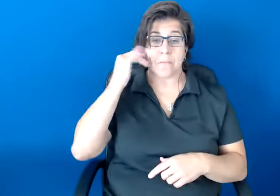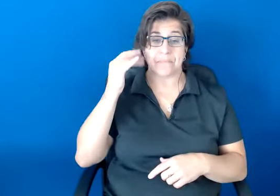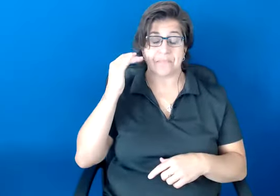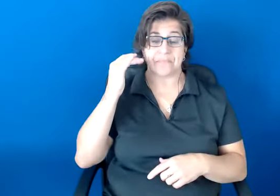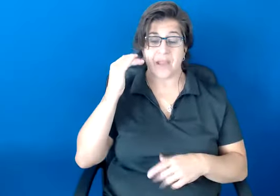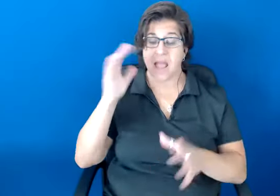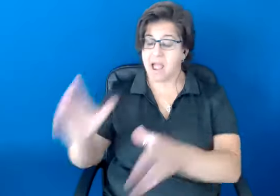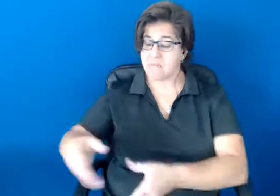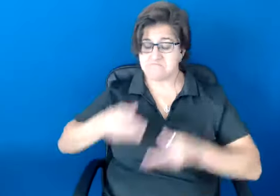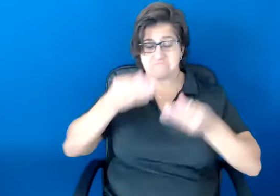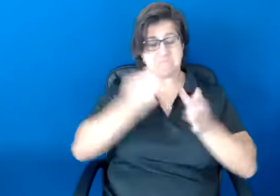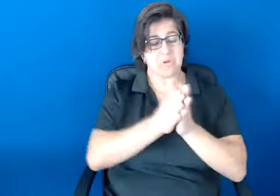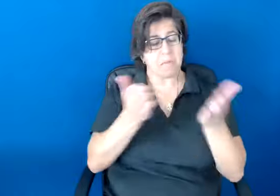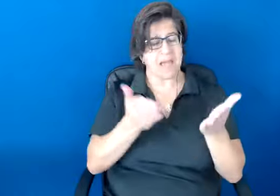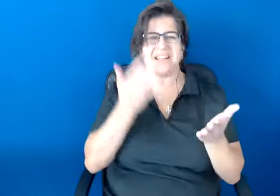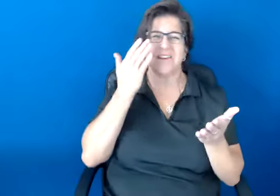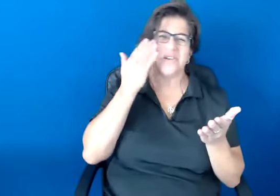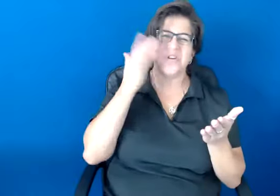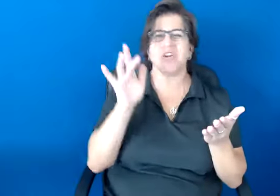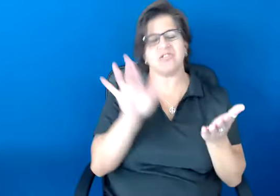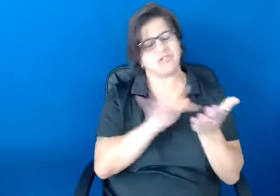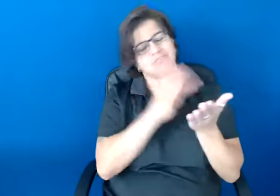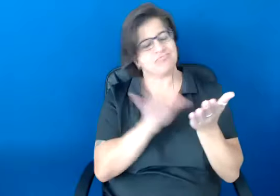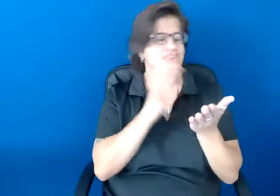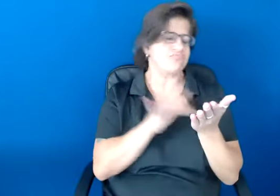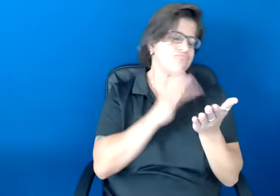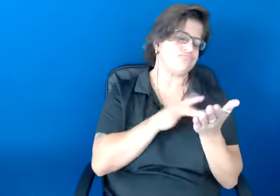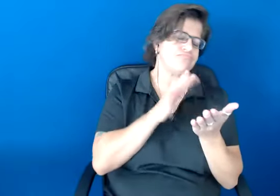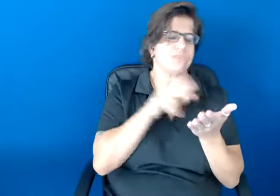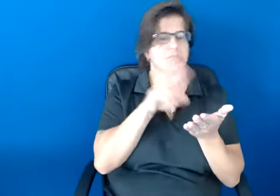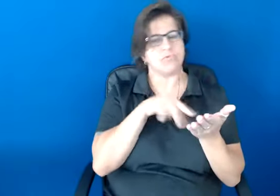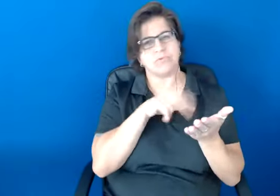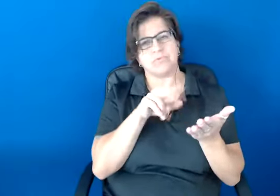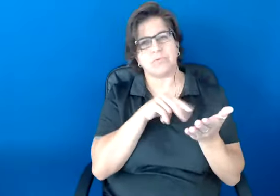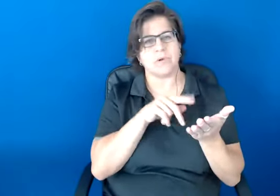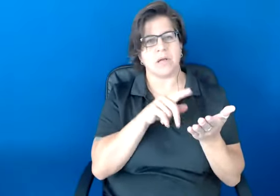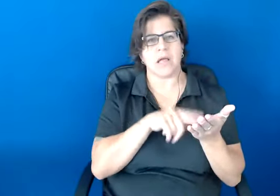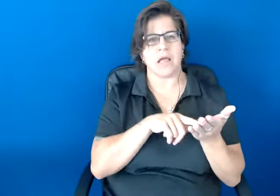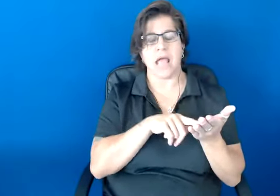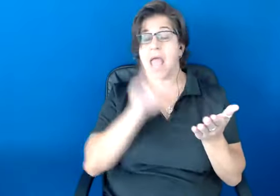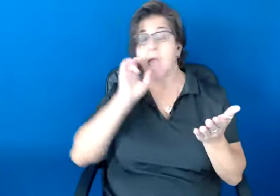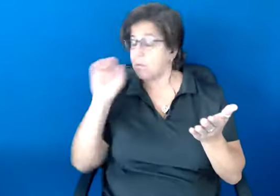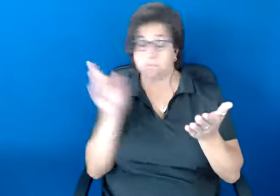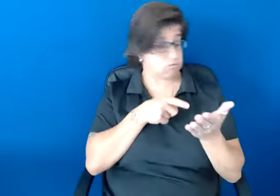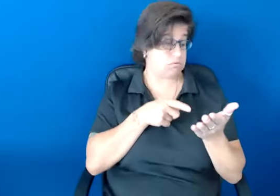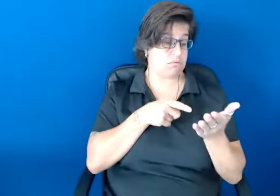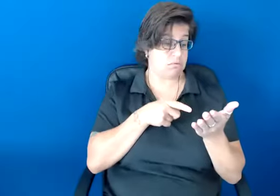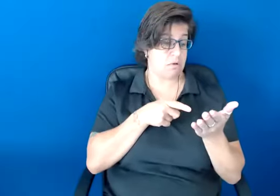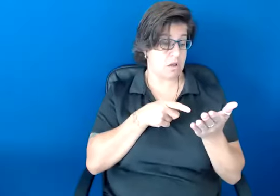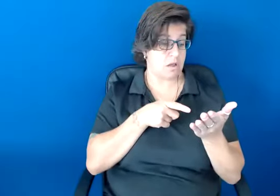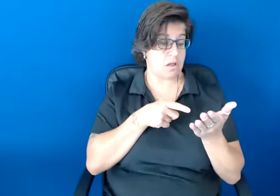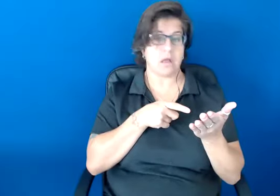it out and I just started, you know how you'll just thumb through the pages? And what caught my eye was The